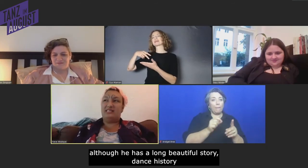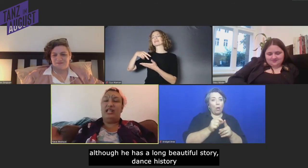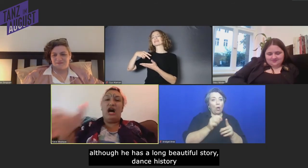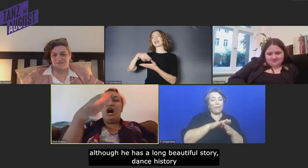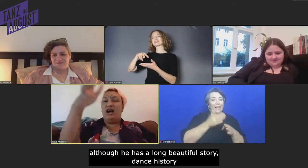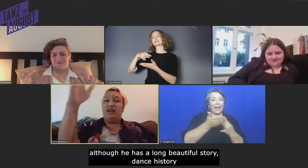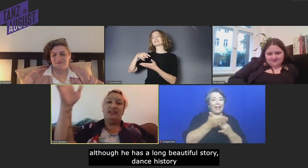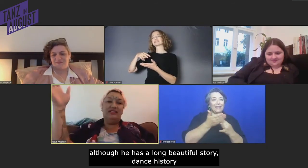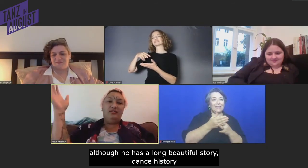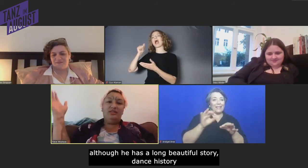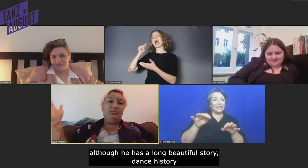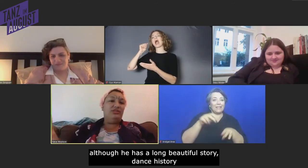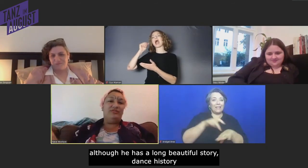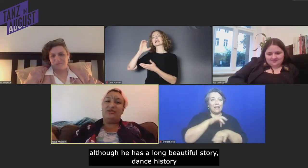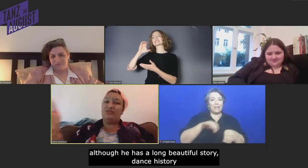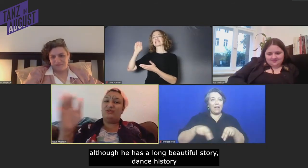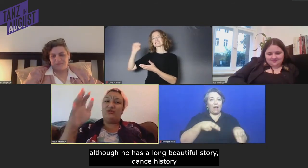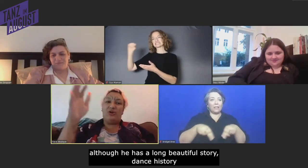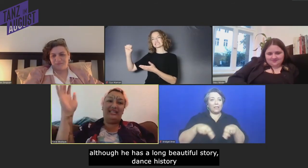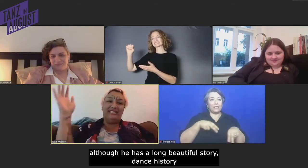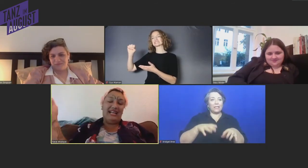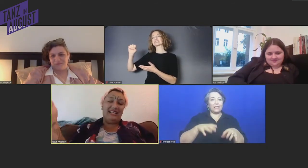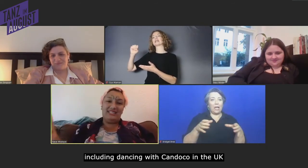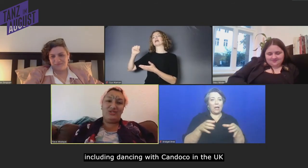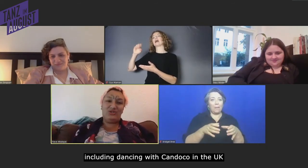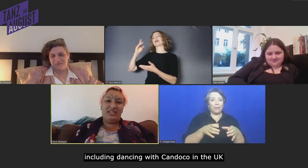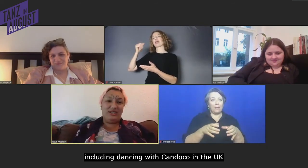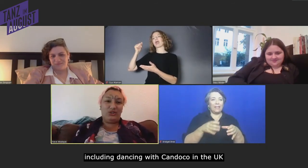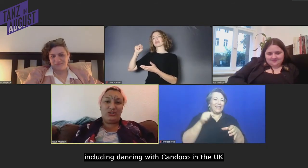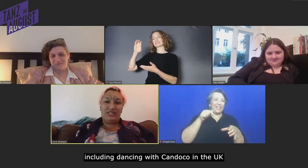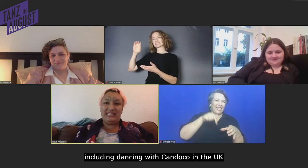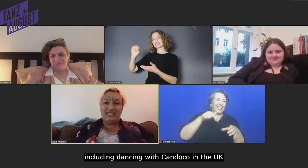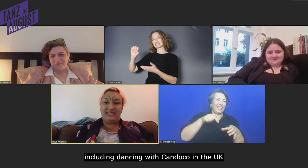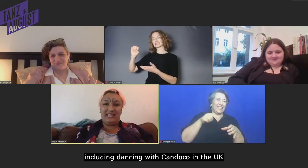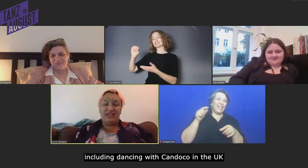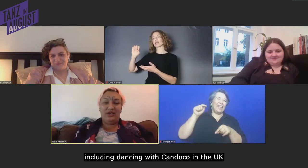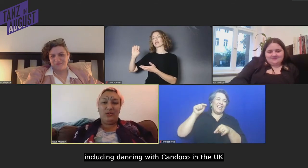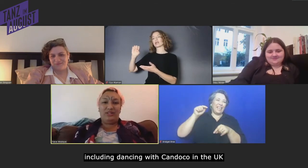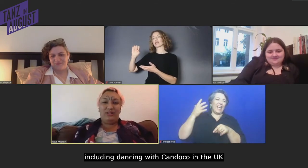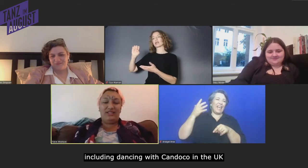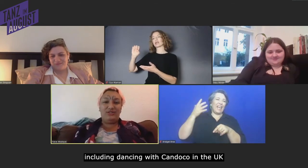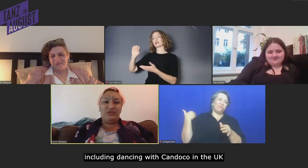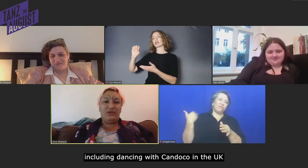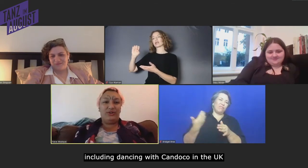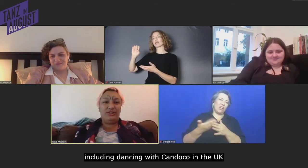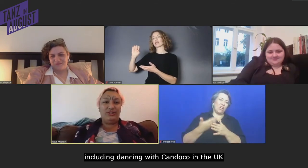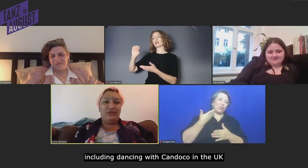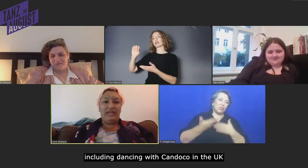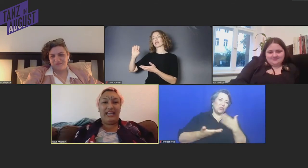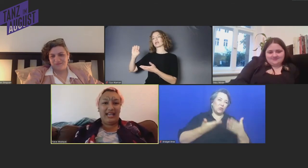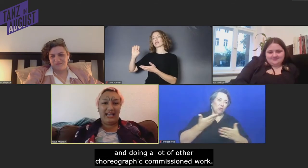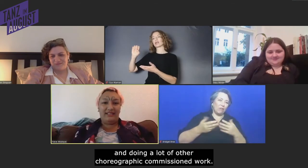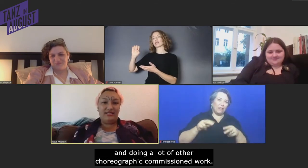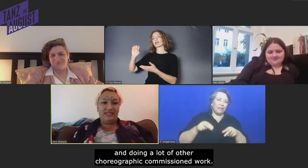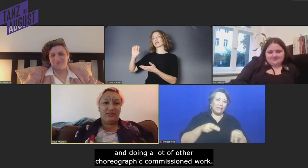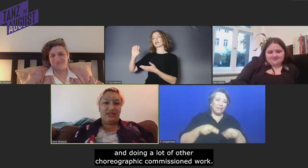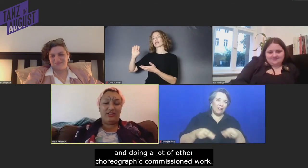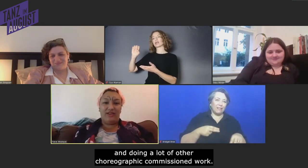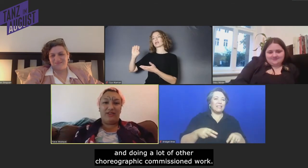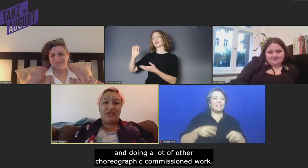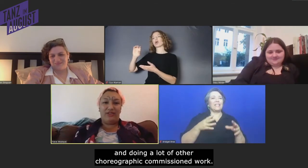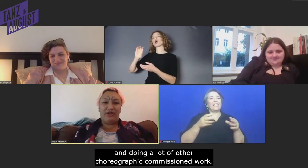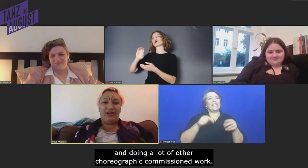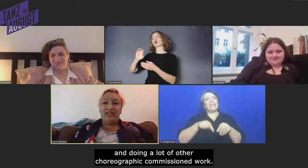a long, beautiful, storied dance history, including dancing with Canduco in the UK and doing a